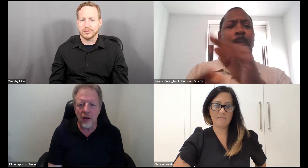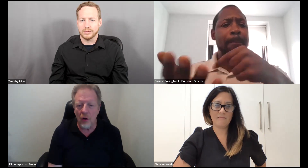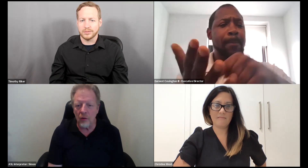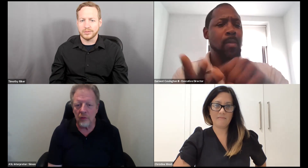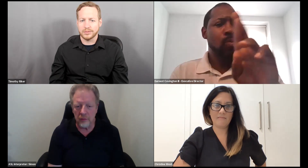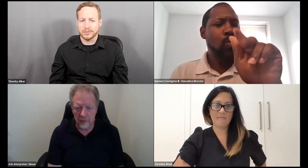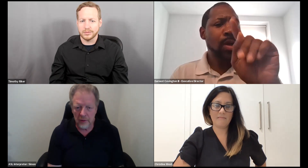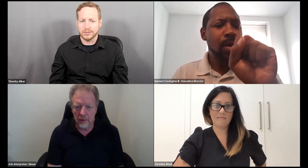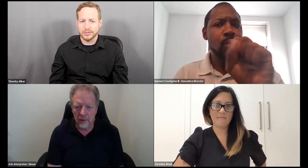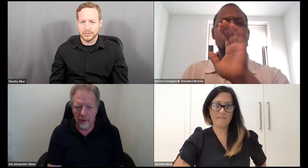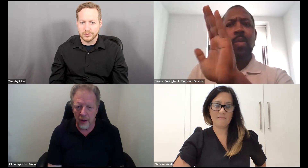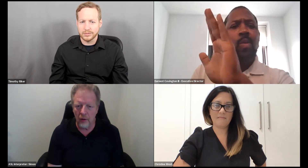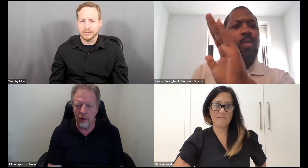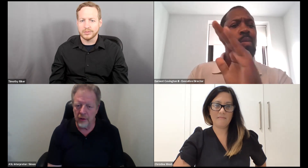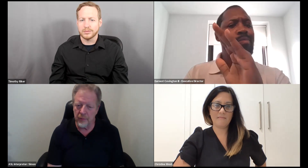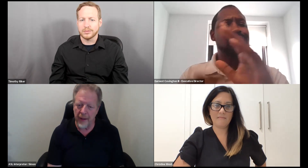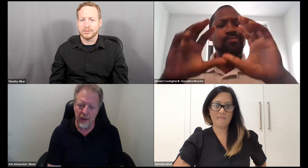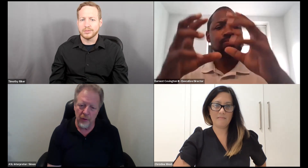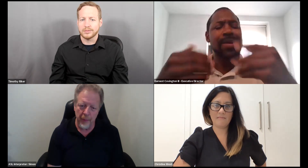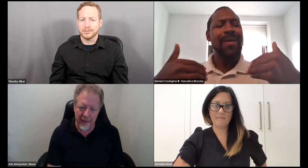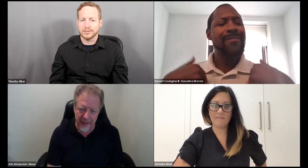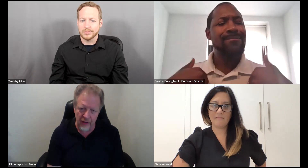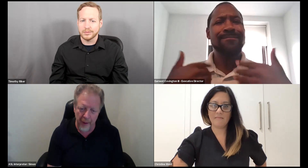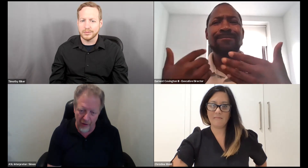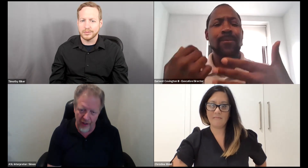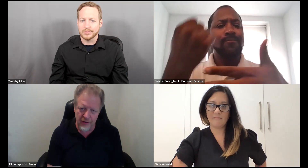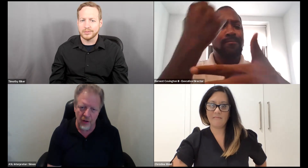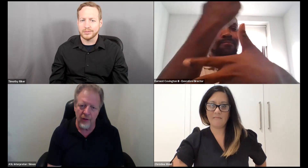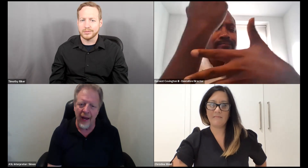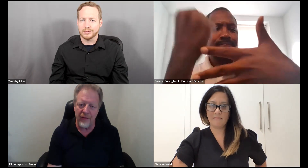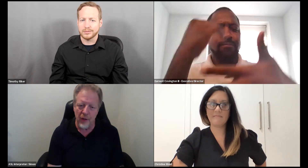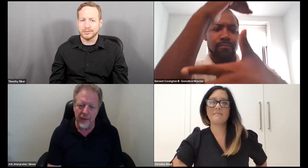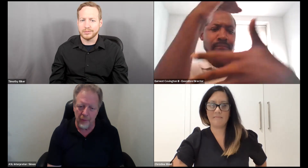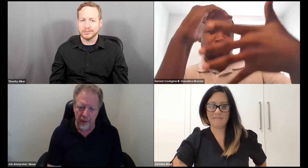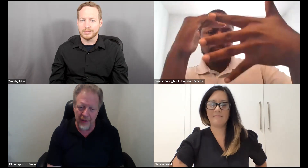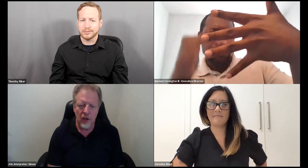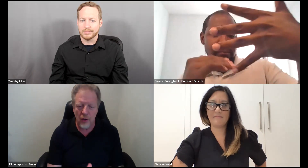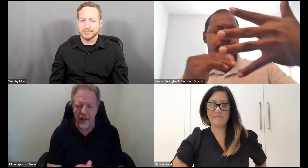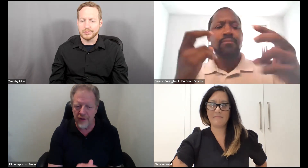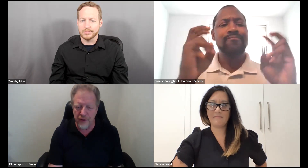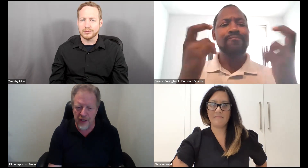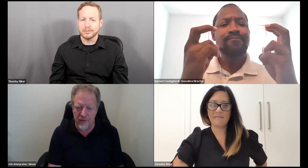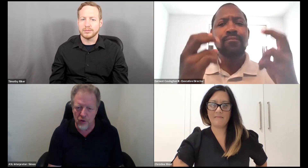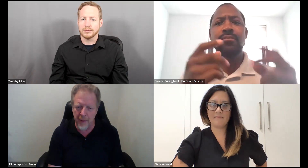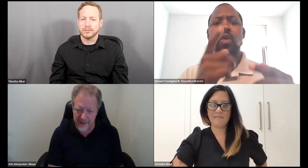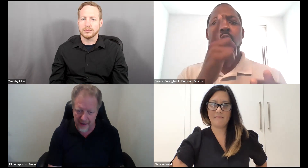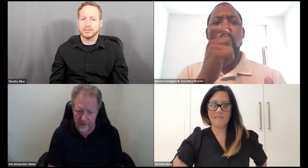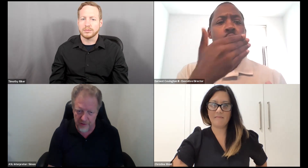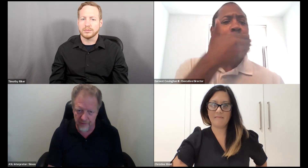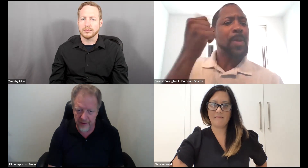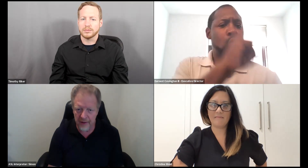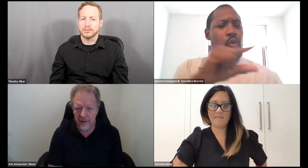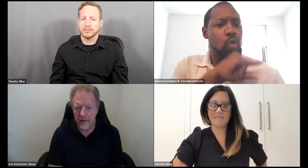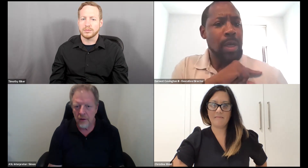And their goal, you know, is basically with the pay scale, the pay rates, you know, they have something in place. So they have different tiers for those pay